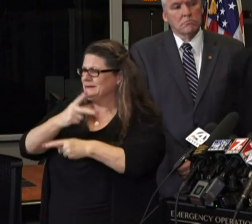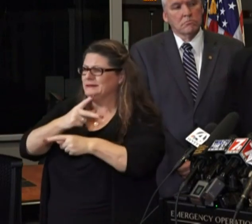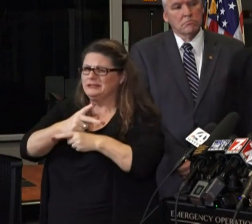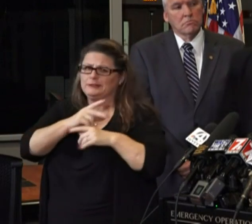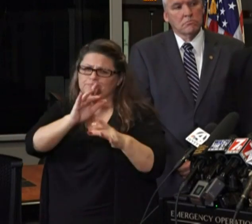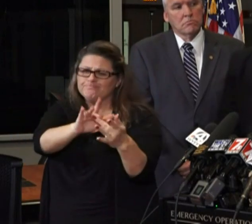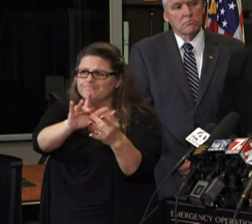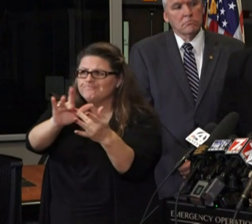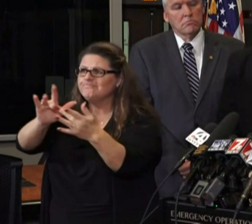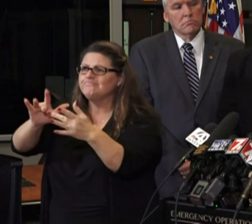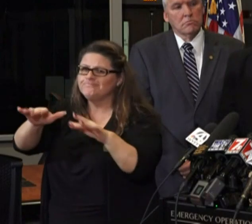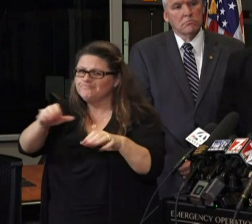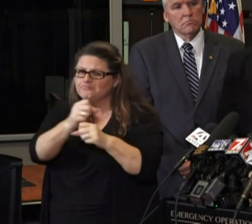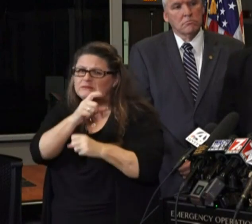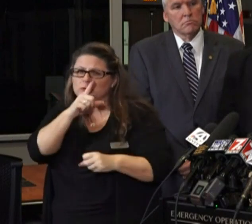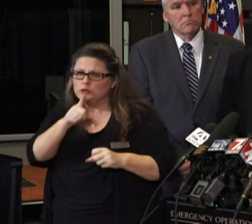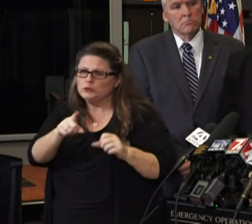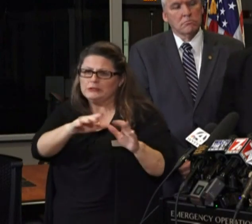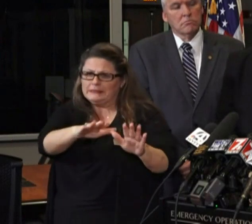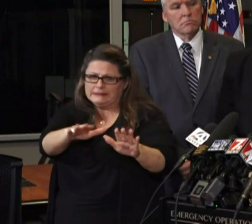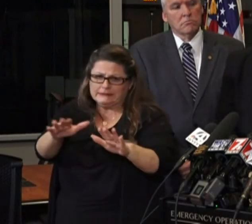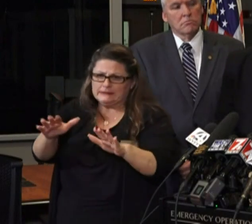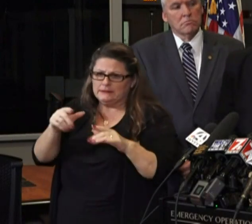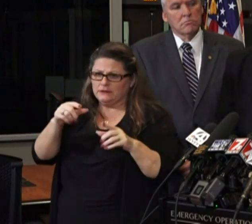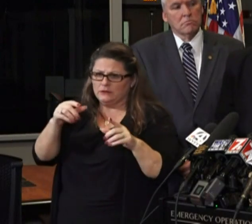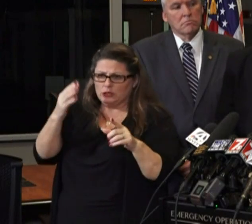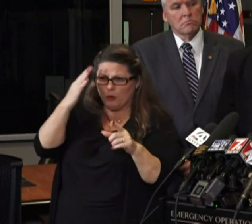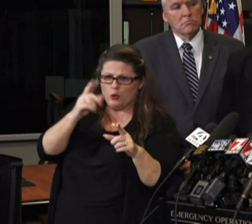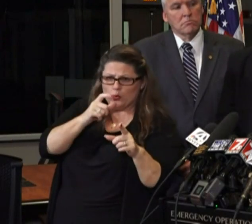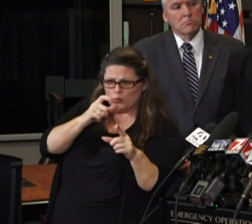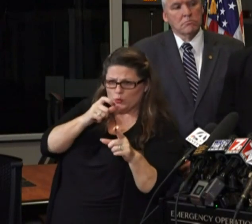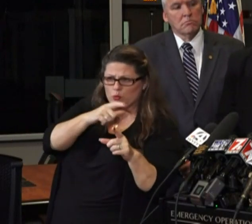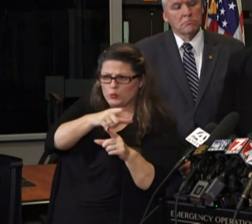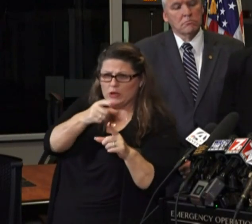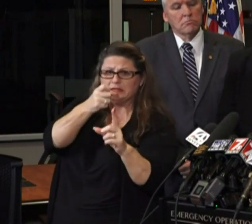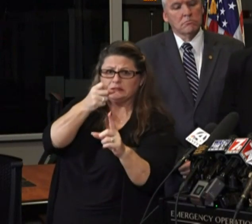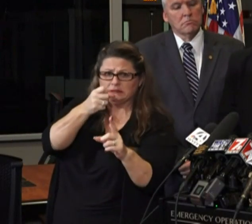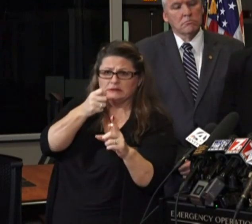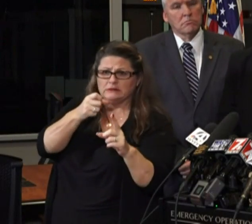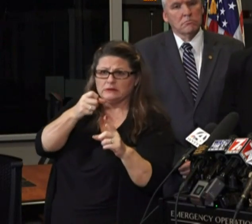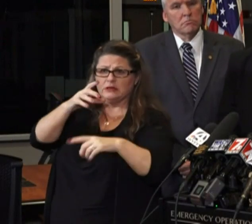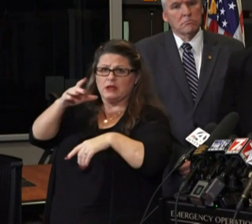around infectious cases to make sure that we identify all those who are exposed,